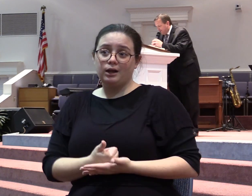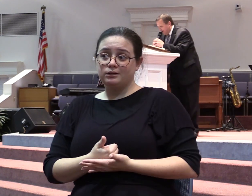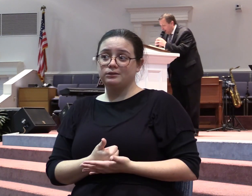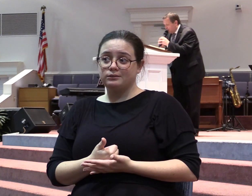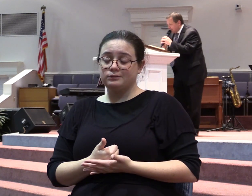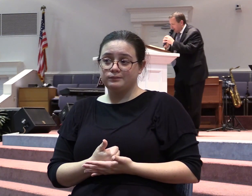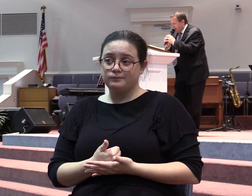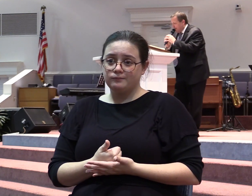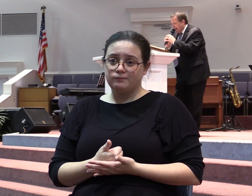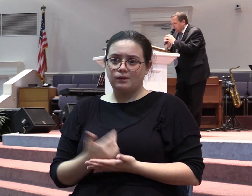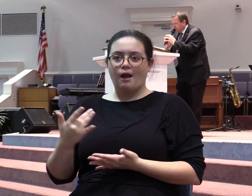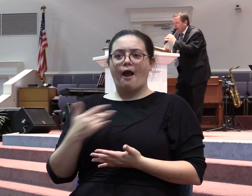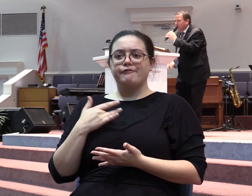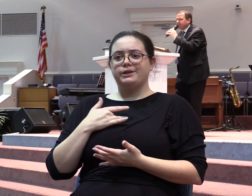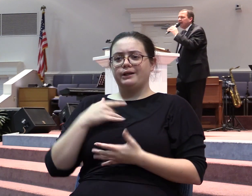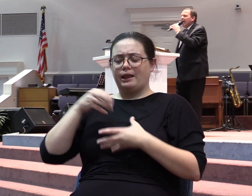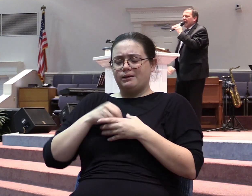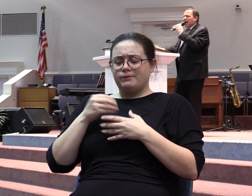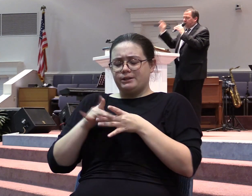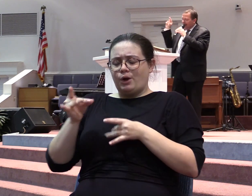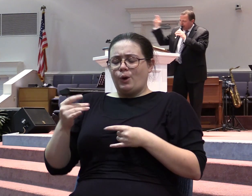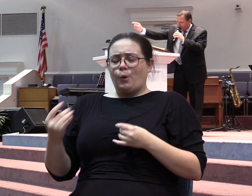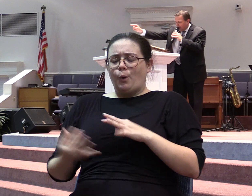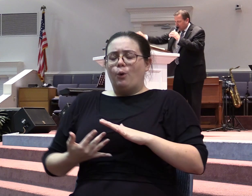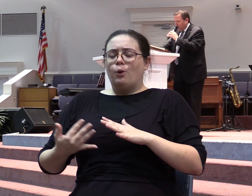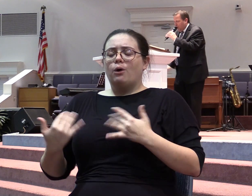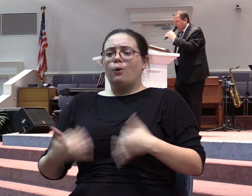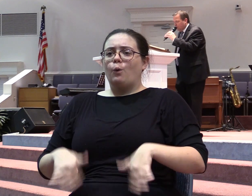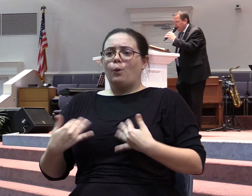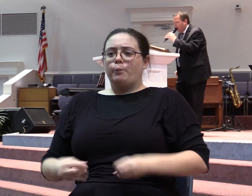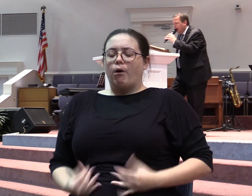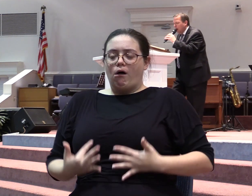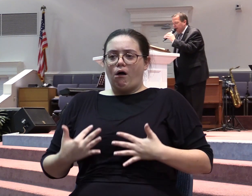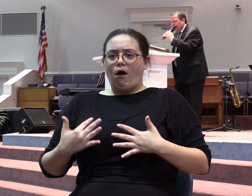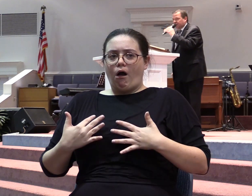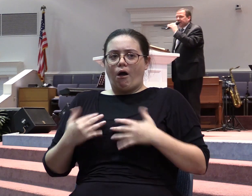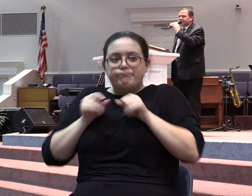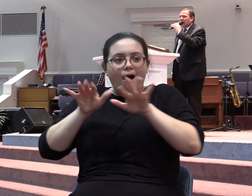Father. I feel a rustling in my spirit, and I pray it jumps on you as well.